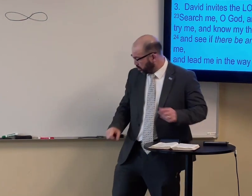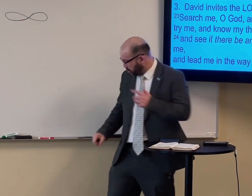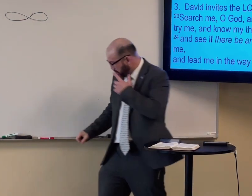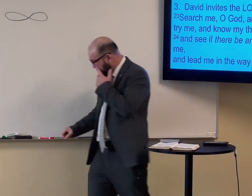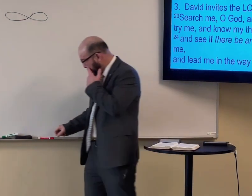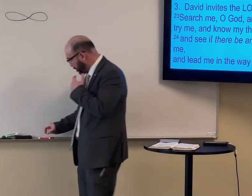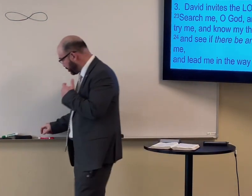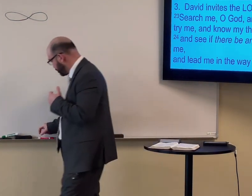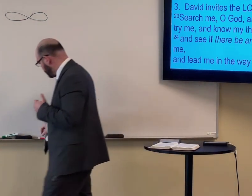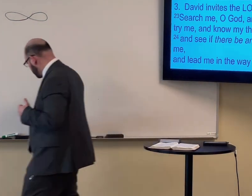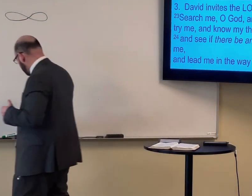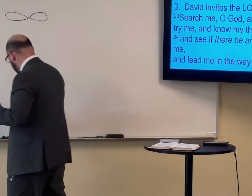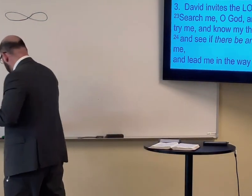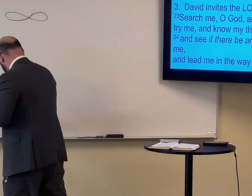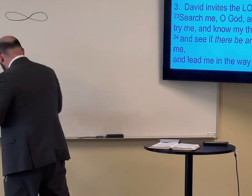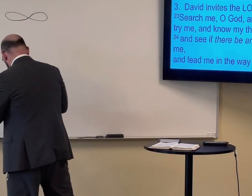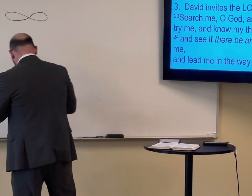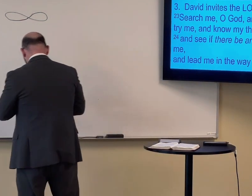R-O-L-E-S, roles.